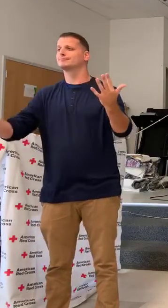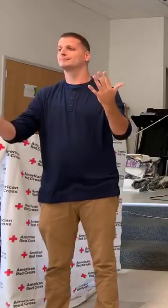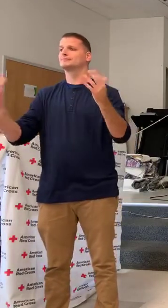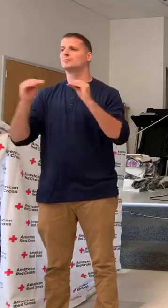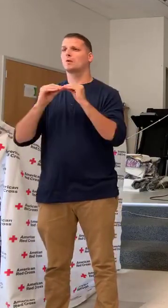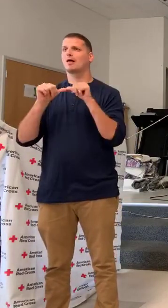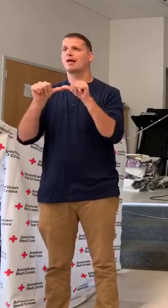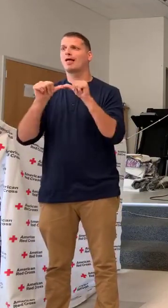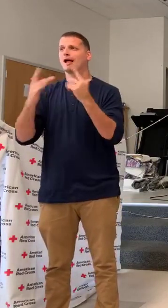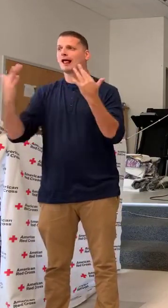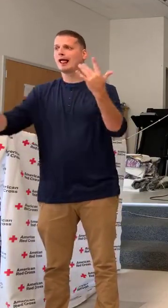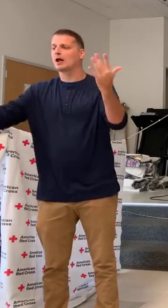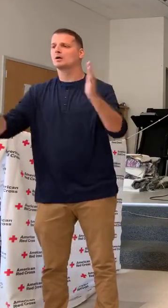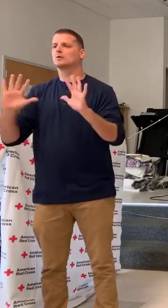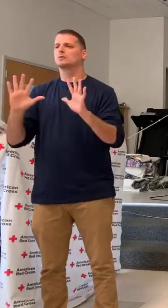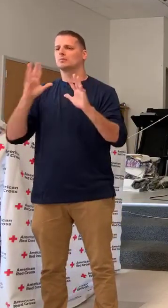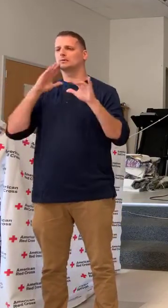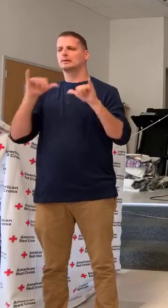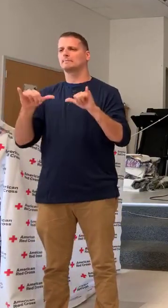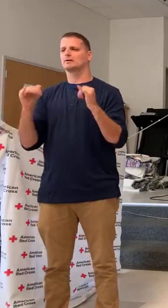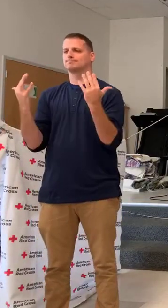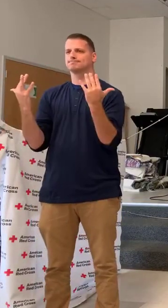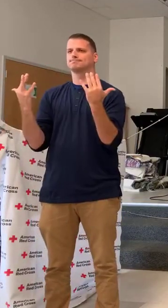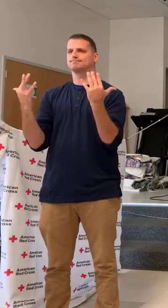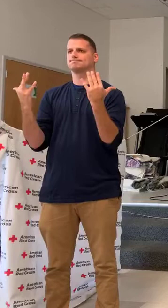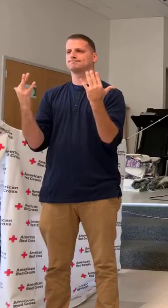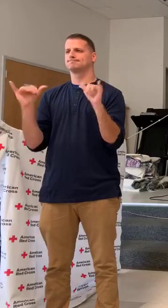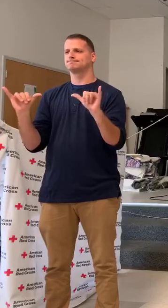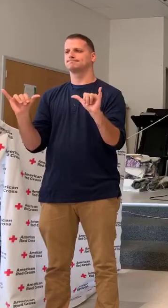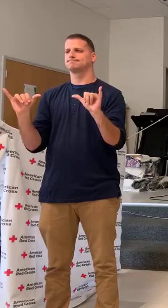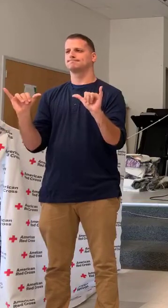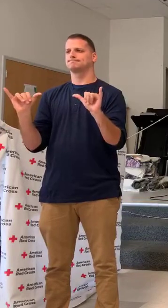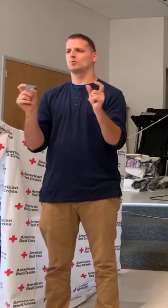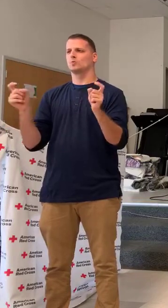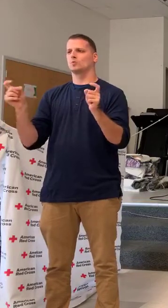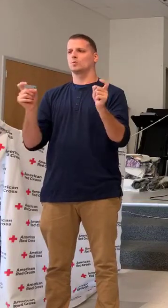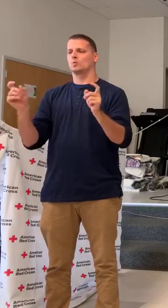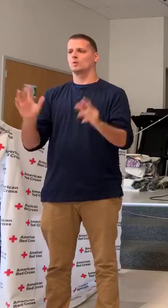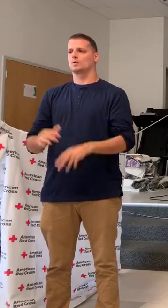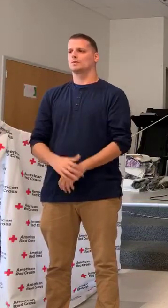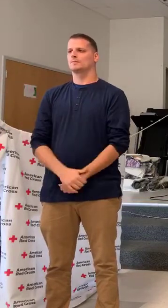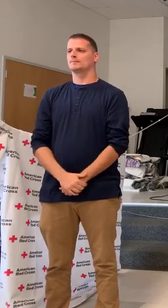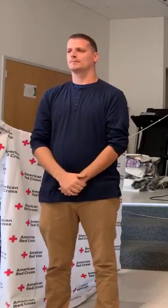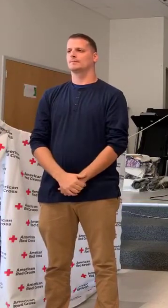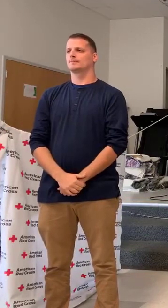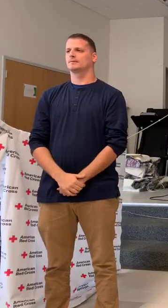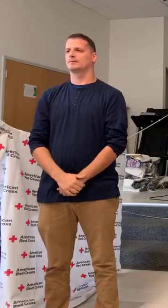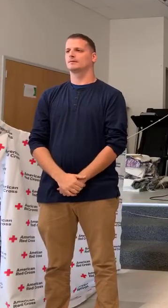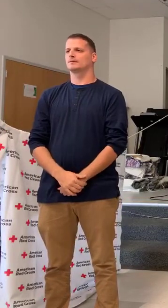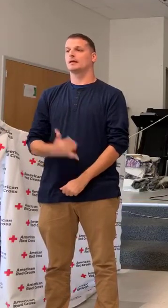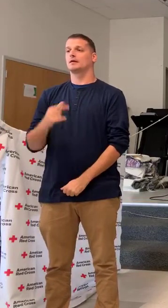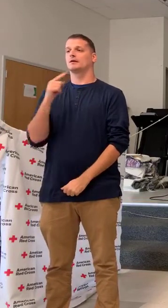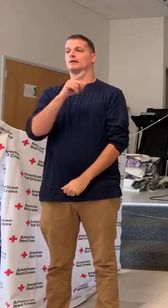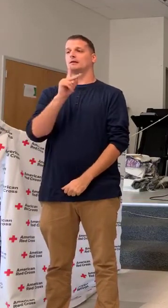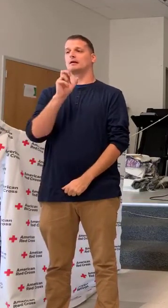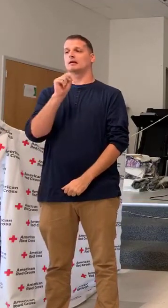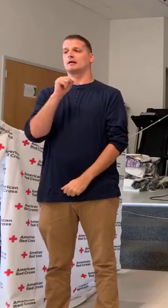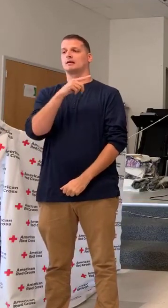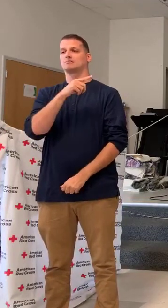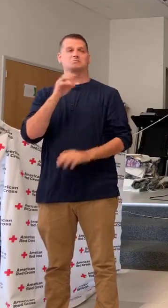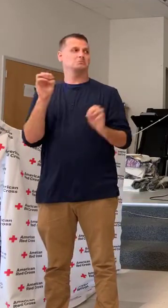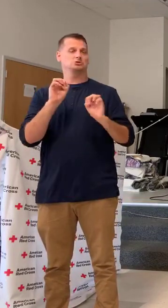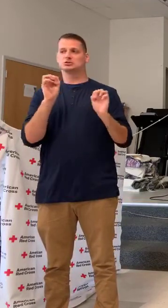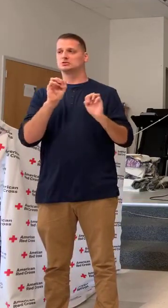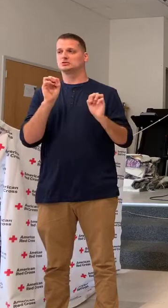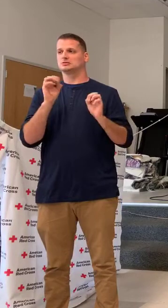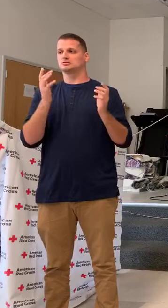anytime soon. We are in a really good place to hold it where it is. Next up is Ken Barkley, our Emergency Services Director, and